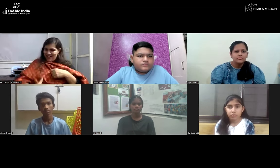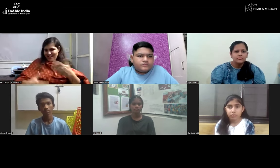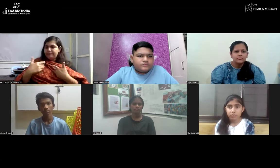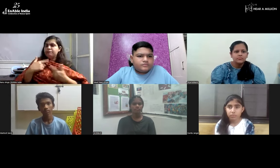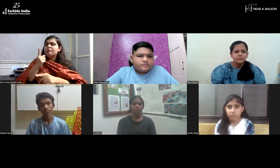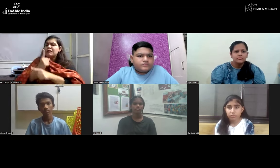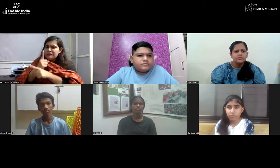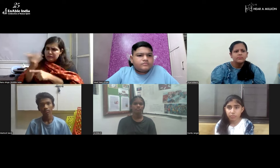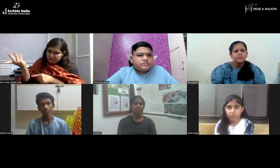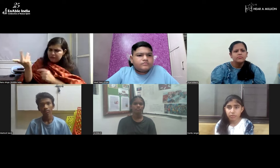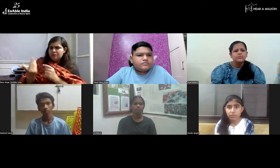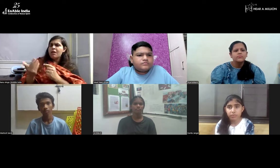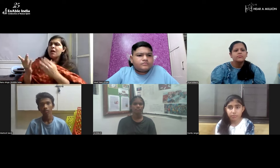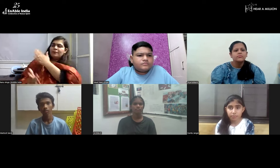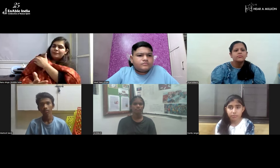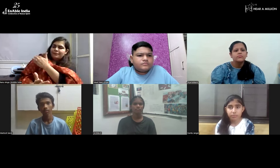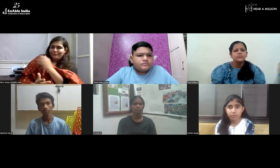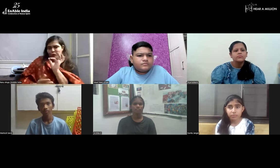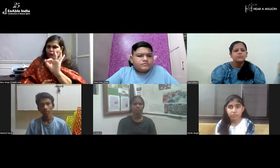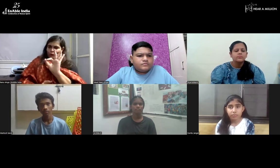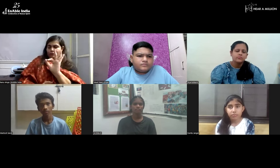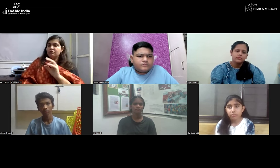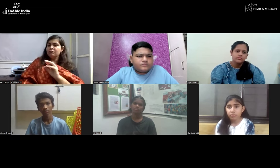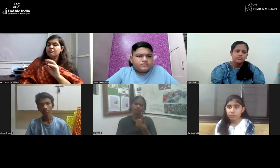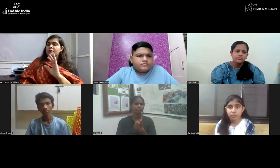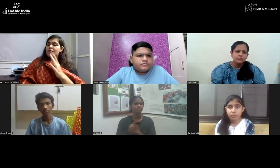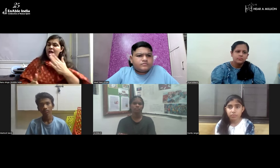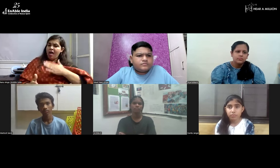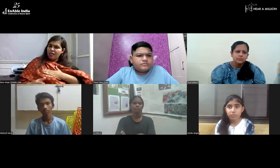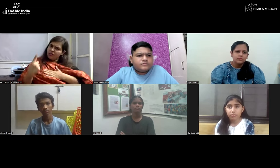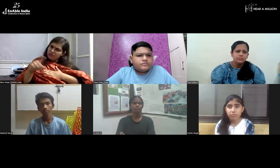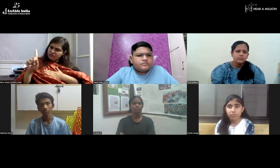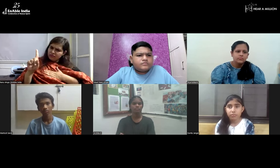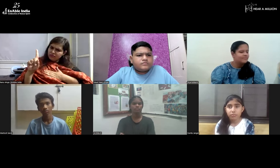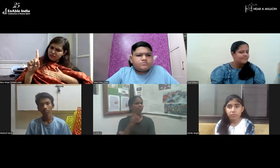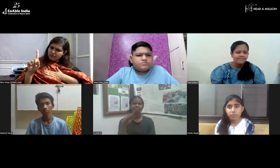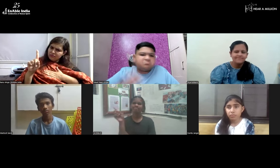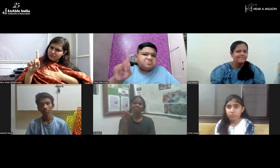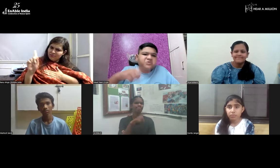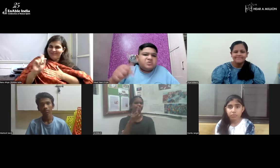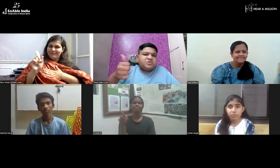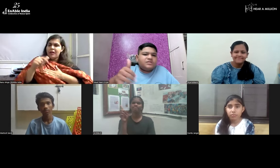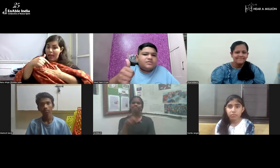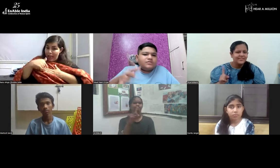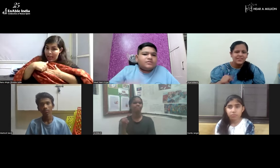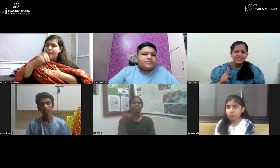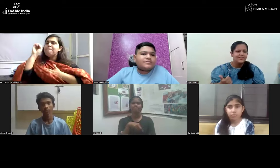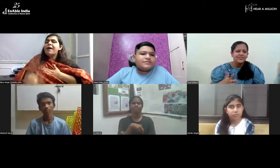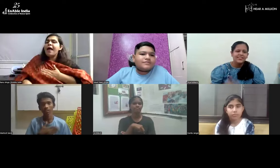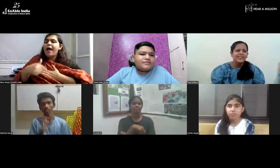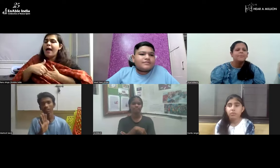to comprehend what's written in the books, we ask them, "Can you please come and help me understand this topic?"